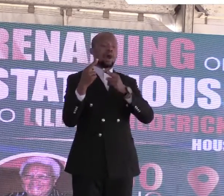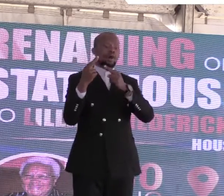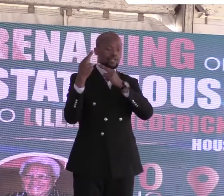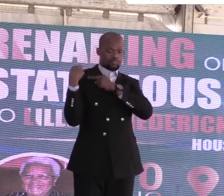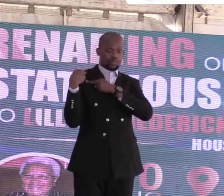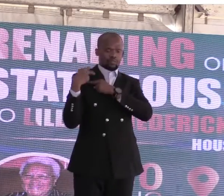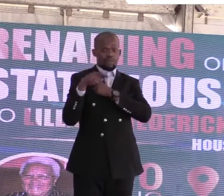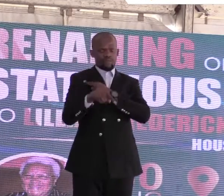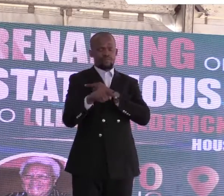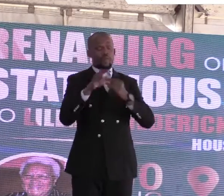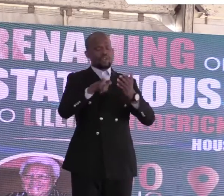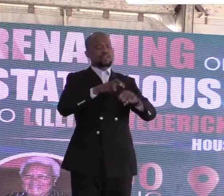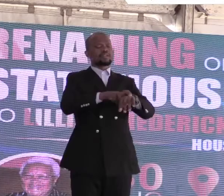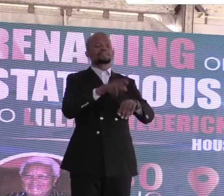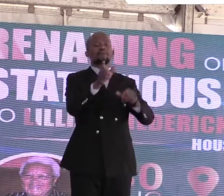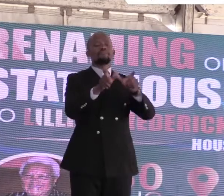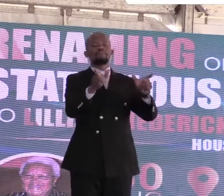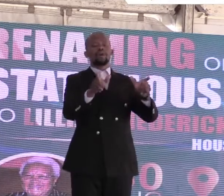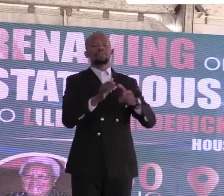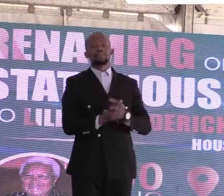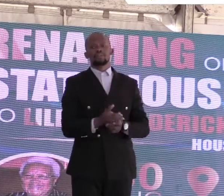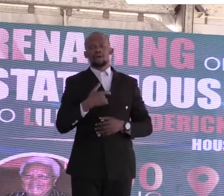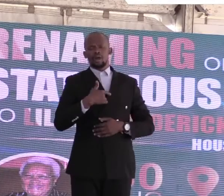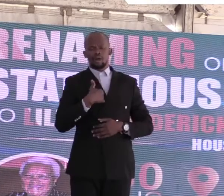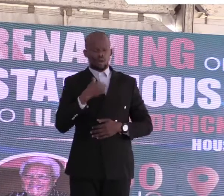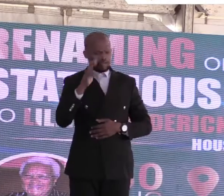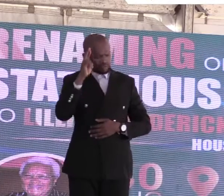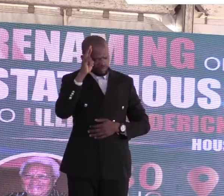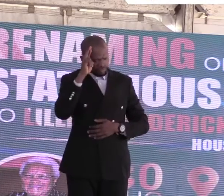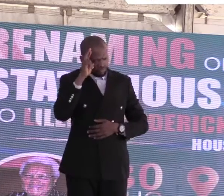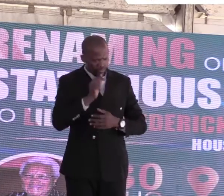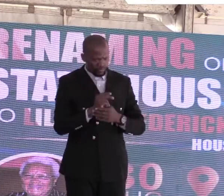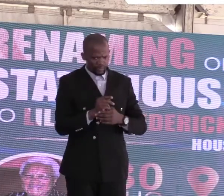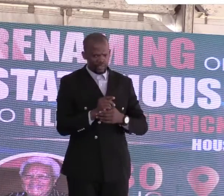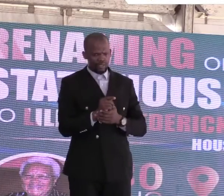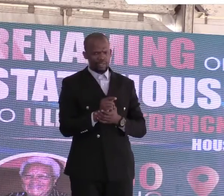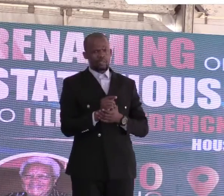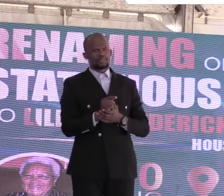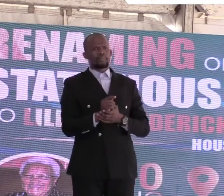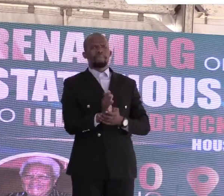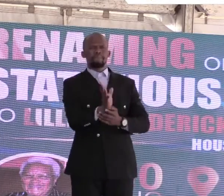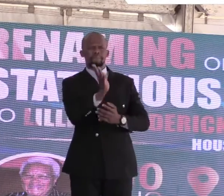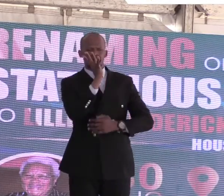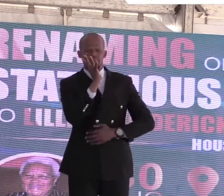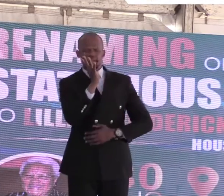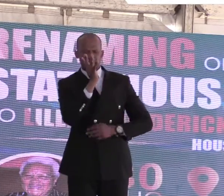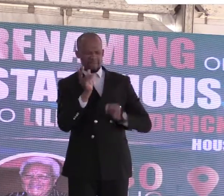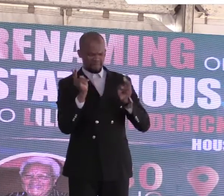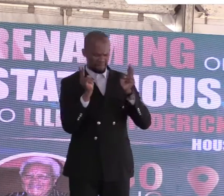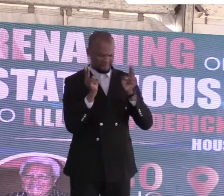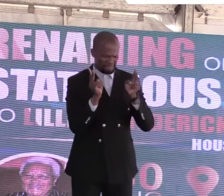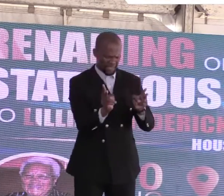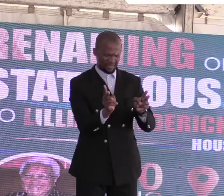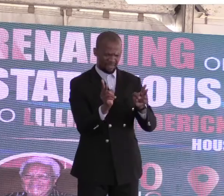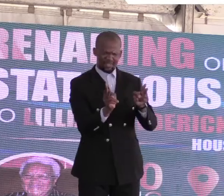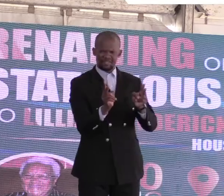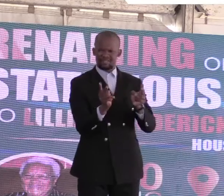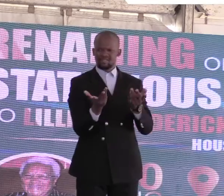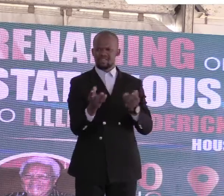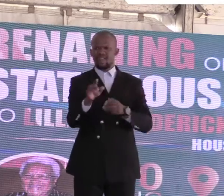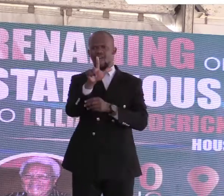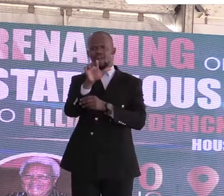people. I fondly recall the numerous visits that I've had to the household of Mama